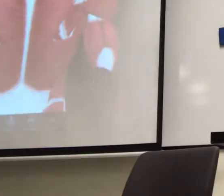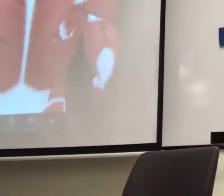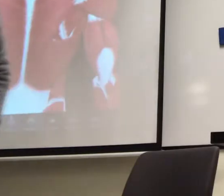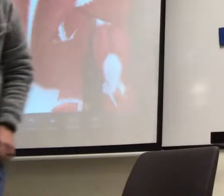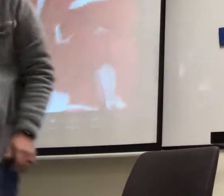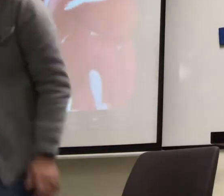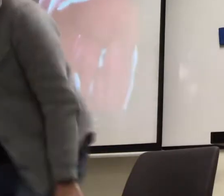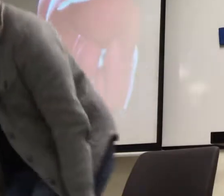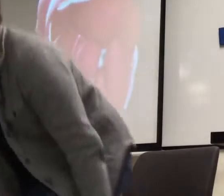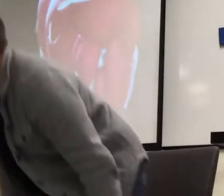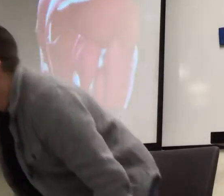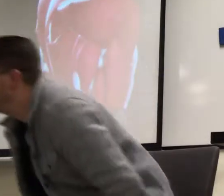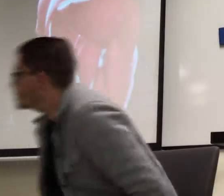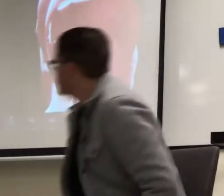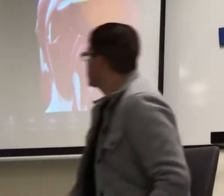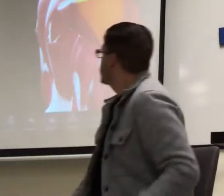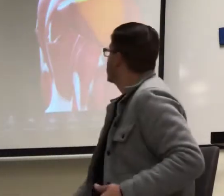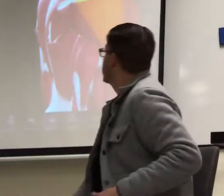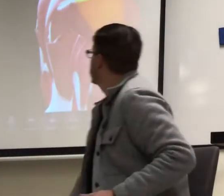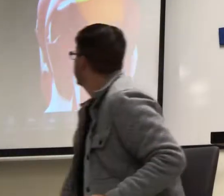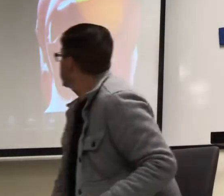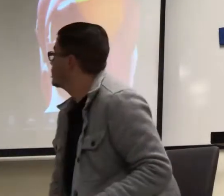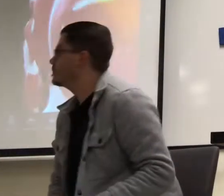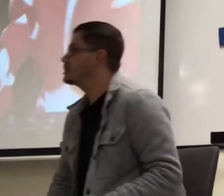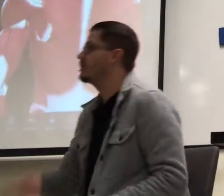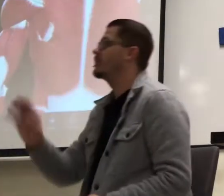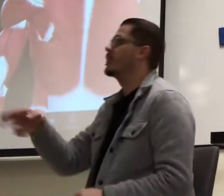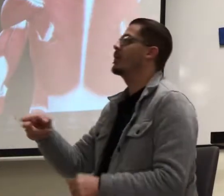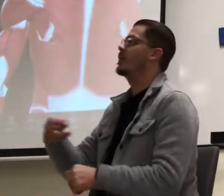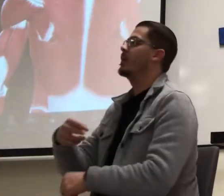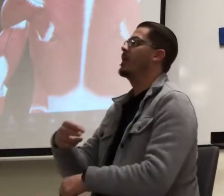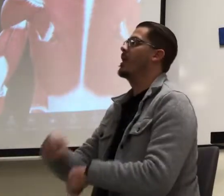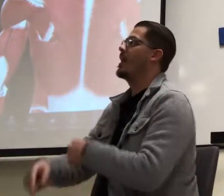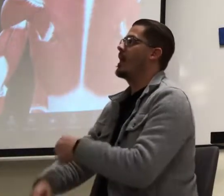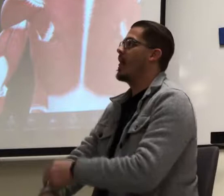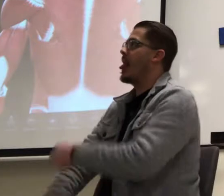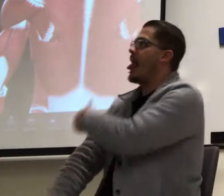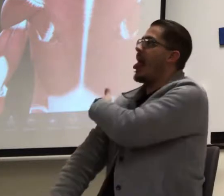I'm going to highlight the deltoid. I'm going to make it move the shoulder.